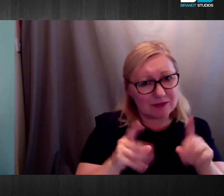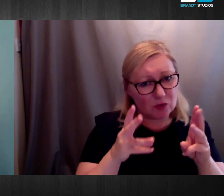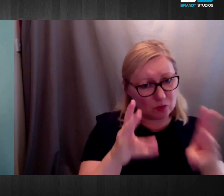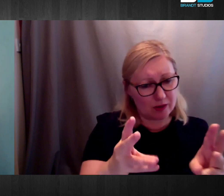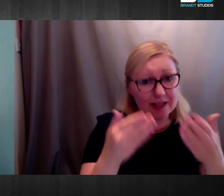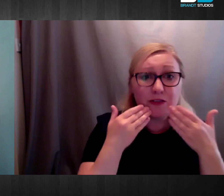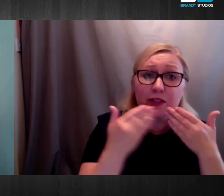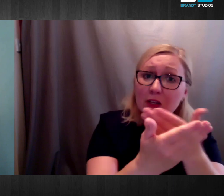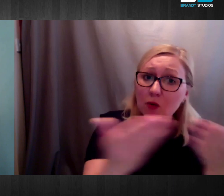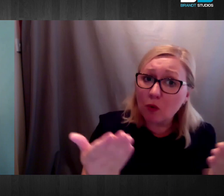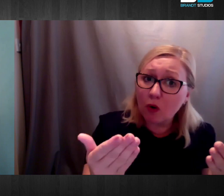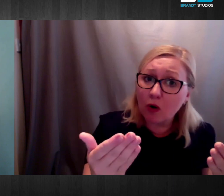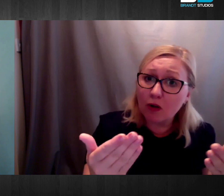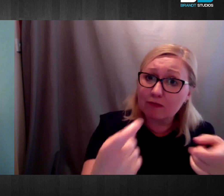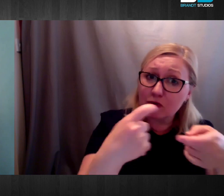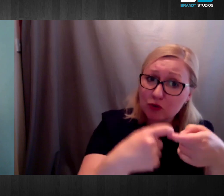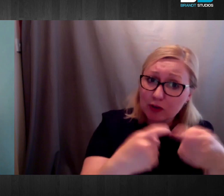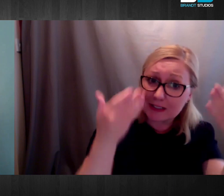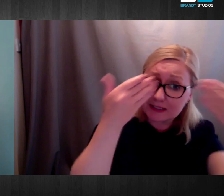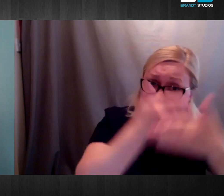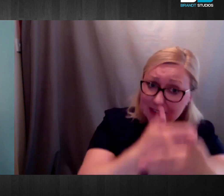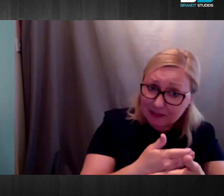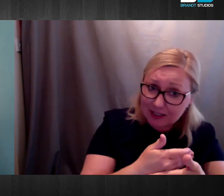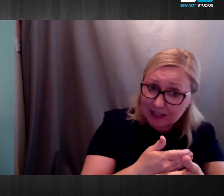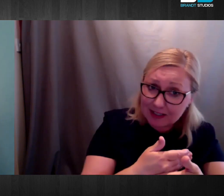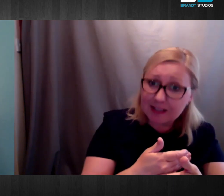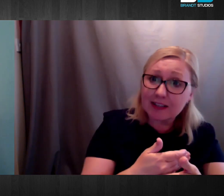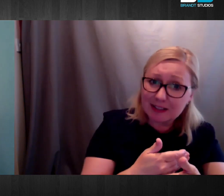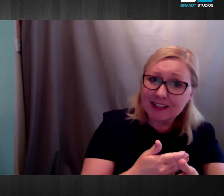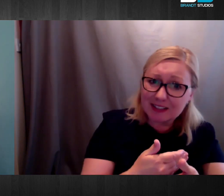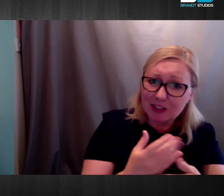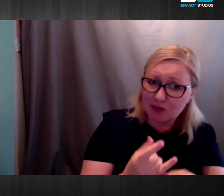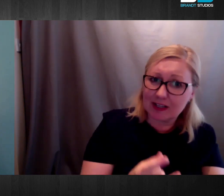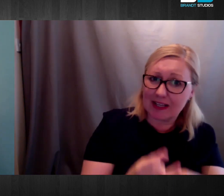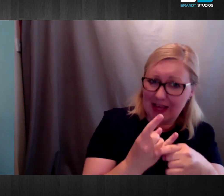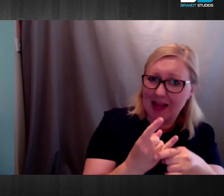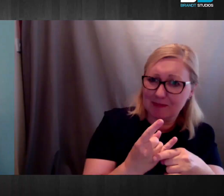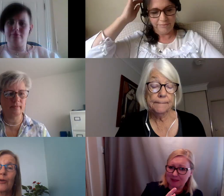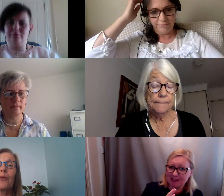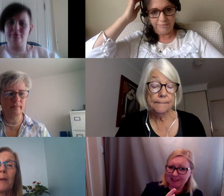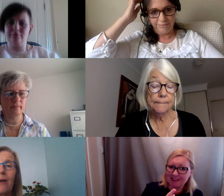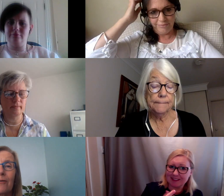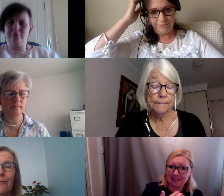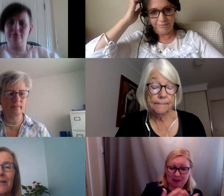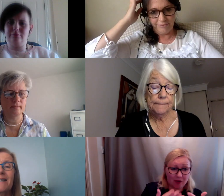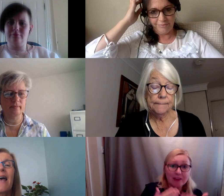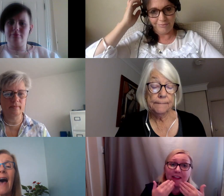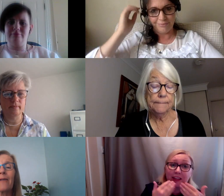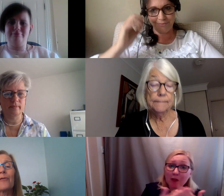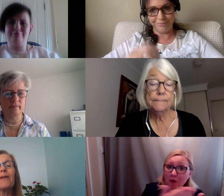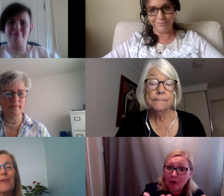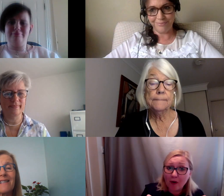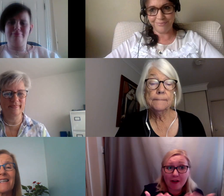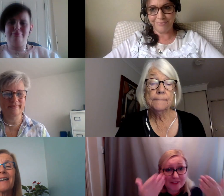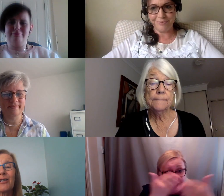big thank you to the conversationalists who joined with us. I really appreciate the time and effort you put into preparing for this